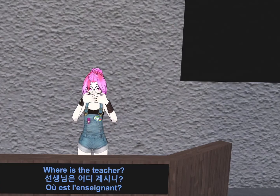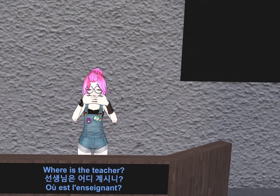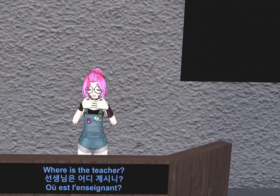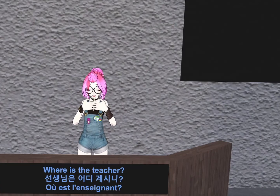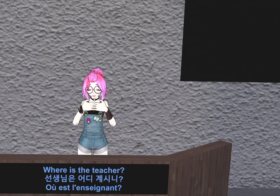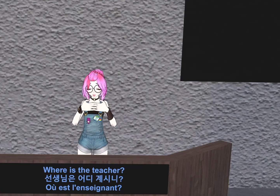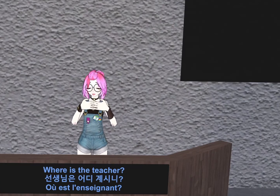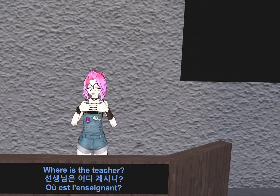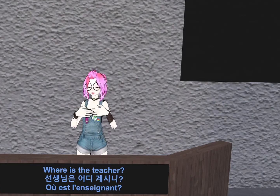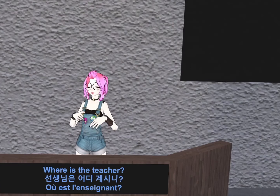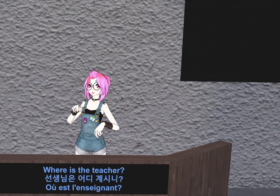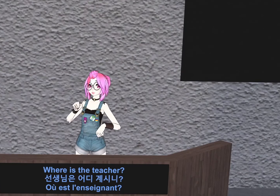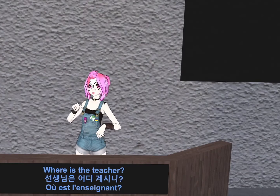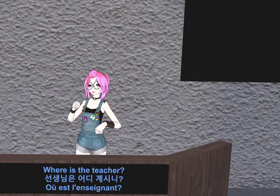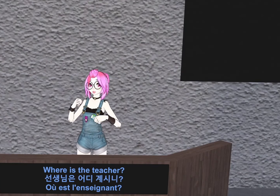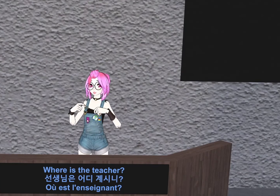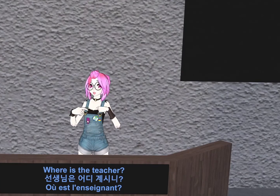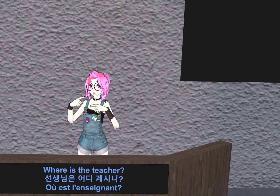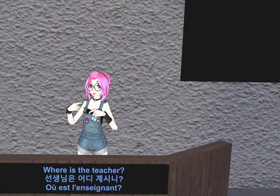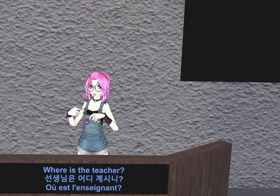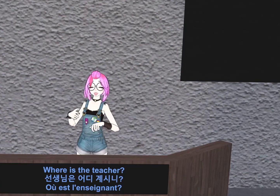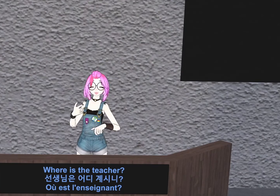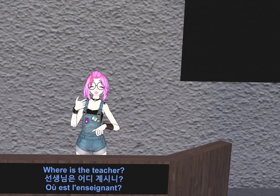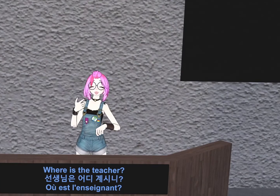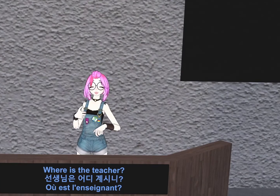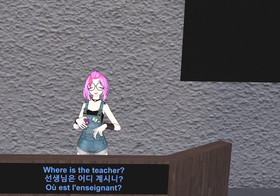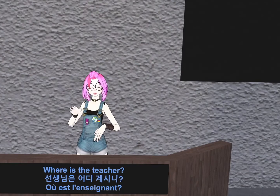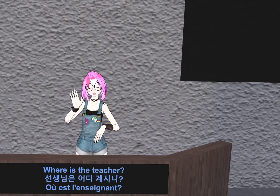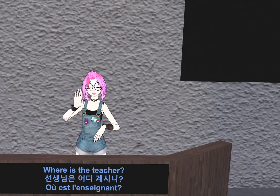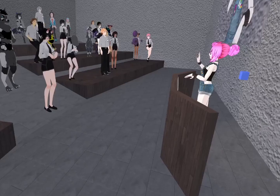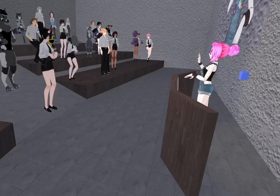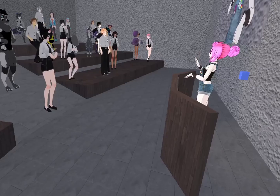while wrestle is a little bit more relaxed if you try really hard. And hi, Cherry.